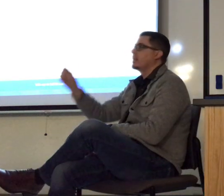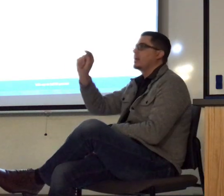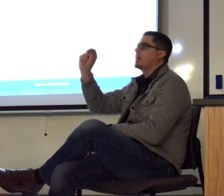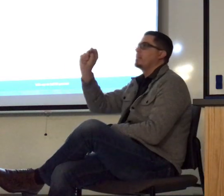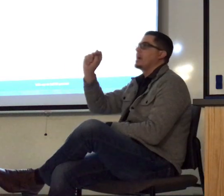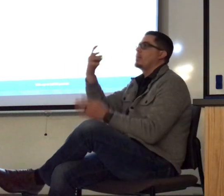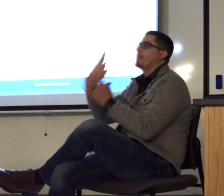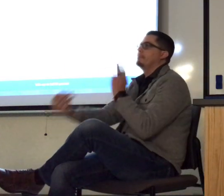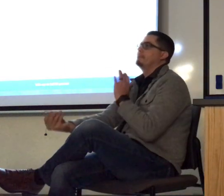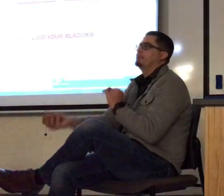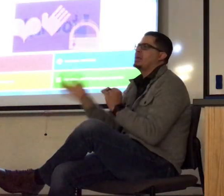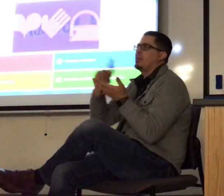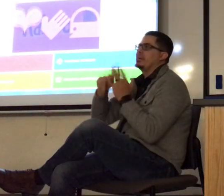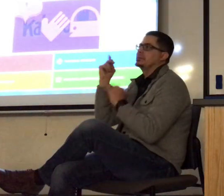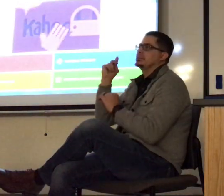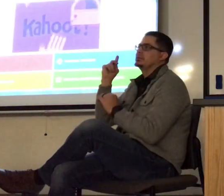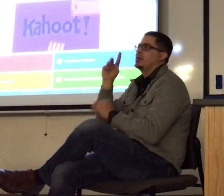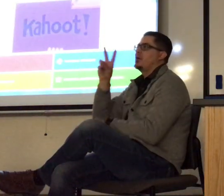Void your bladder. What is that?